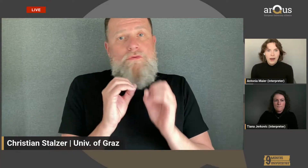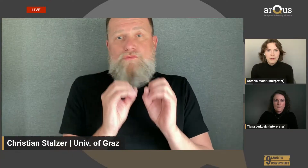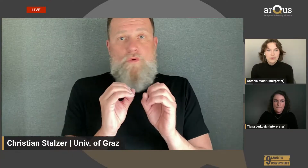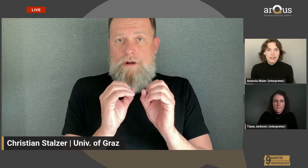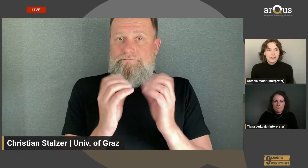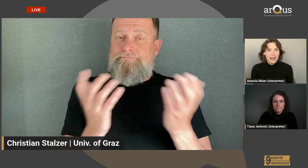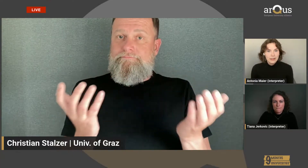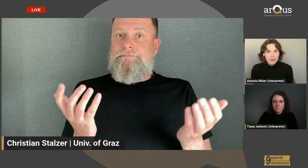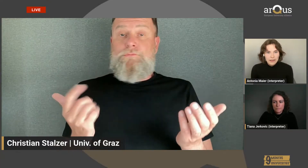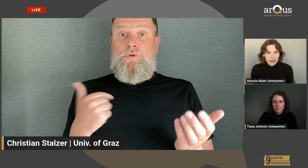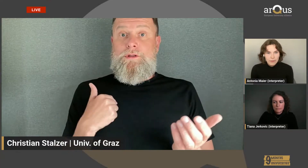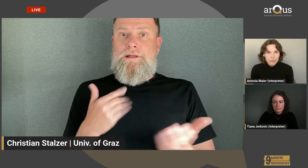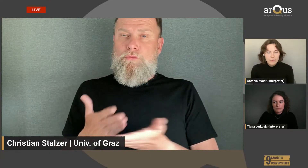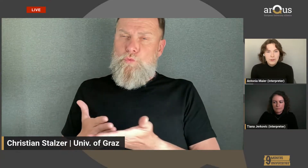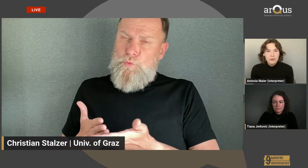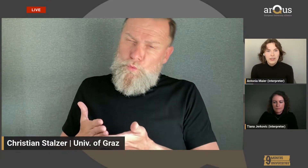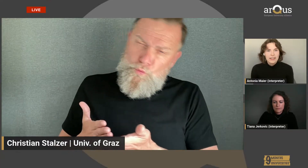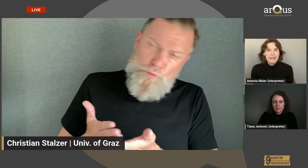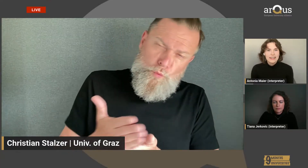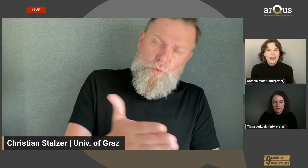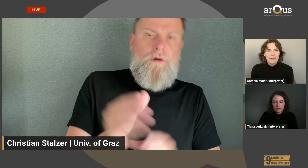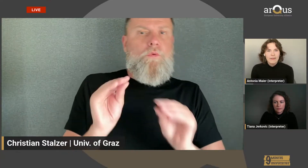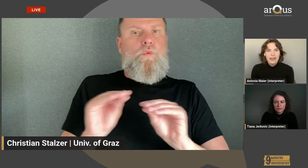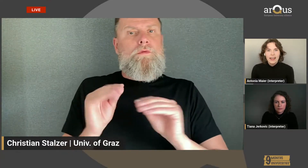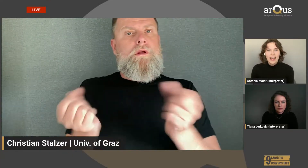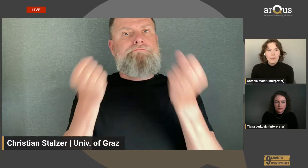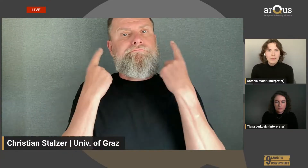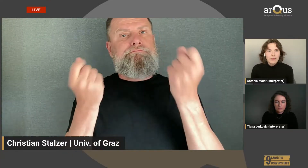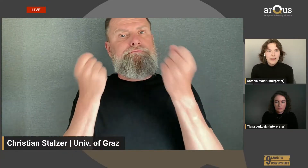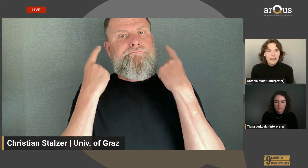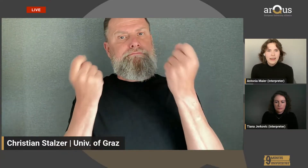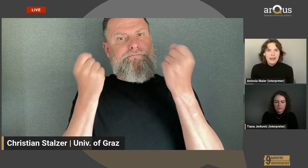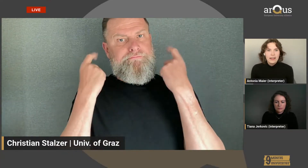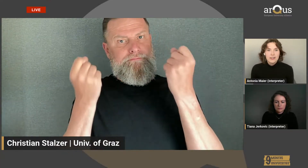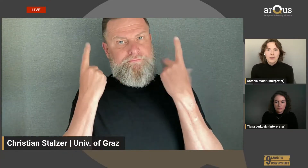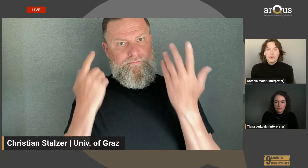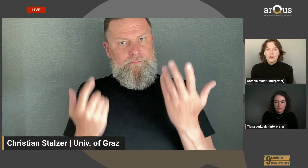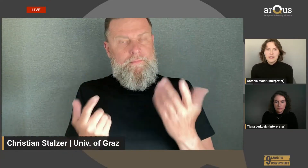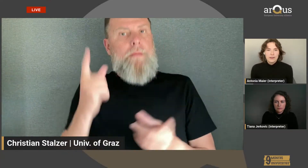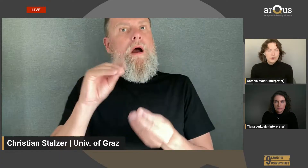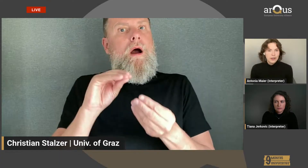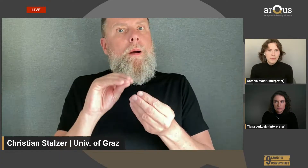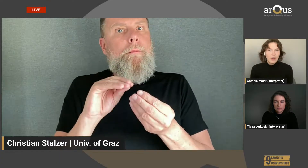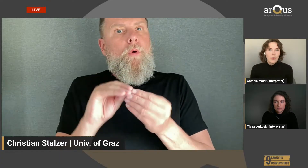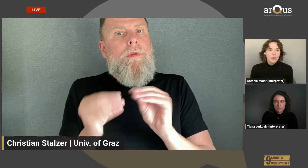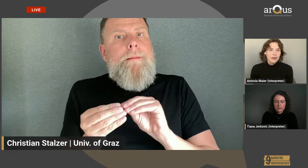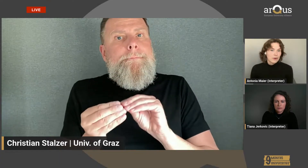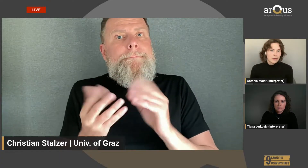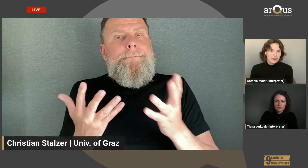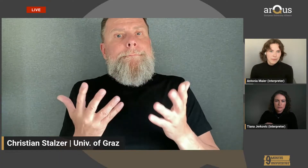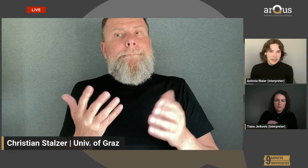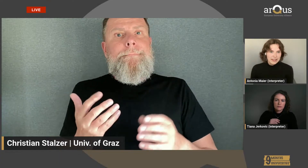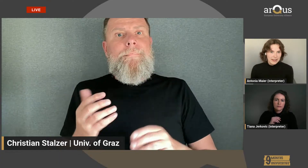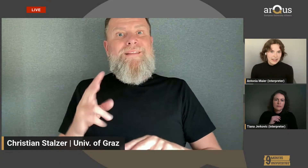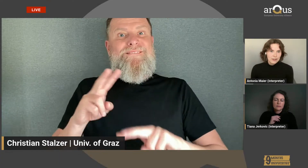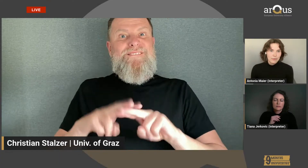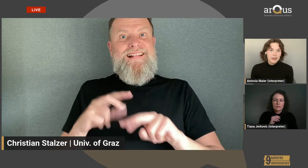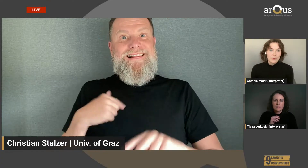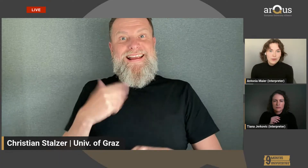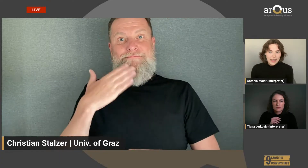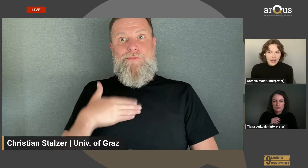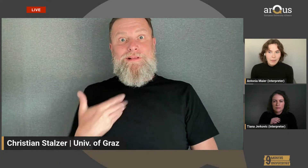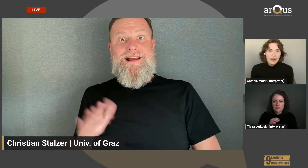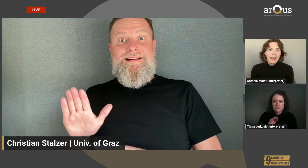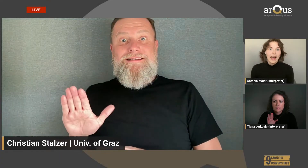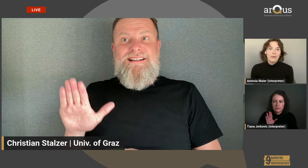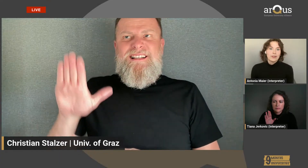know how to interact with deaf students, didn't have empathy. So of course, during my whole course of my studies, of my